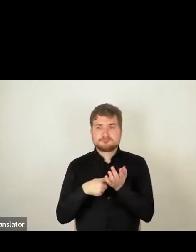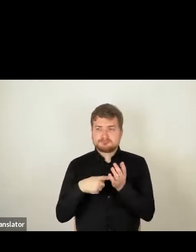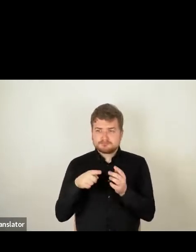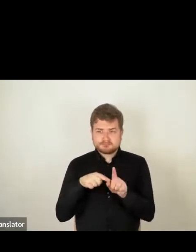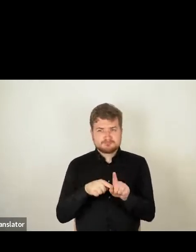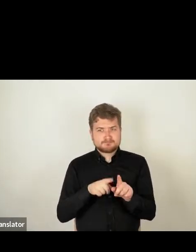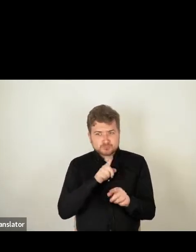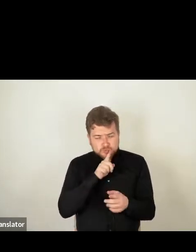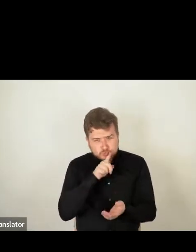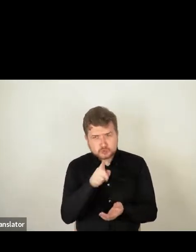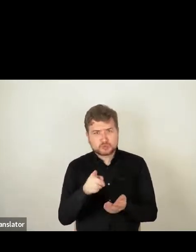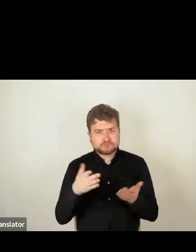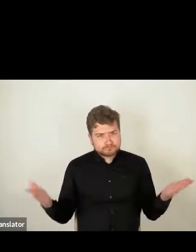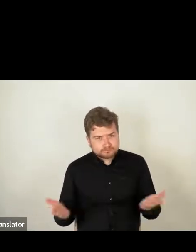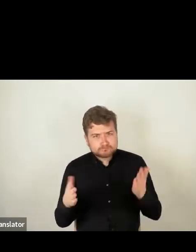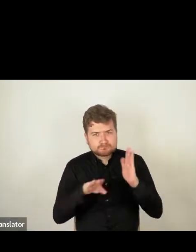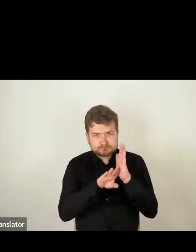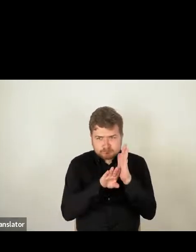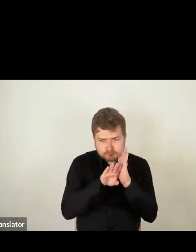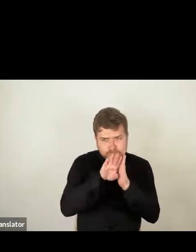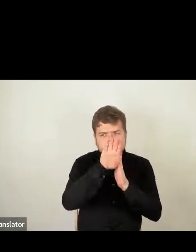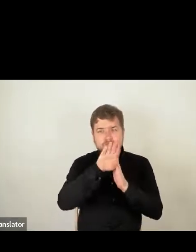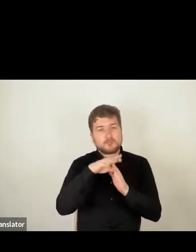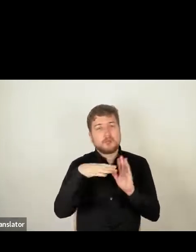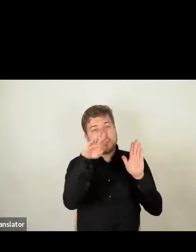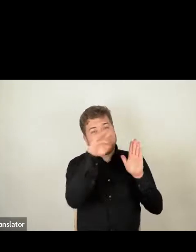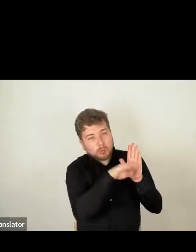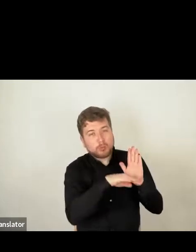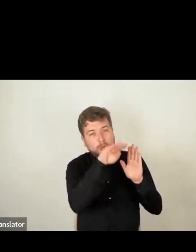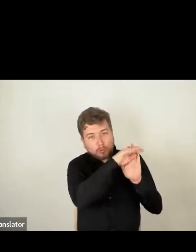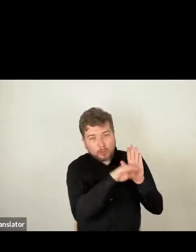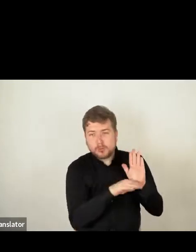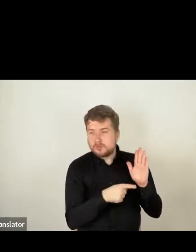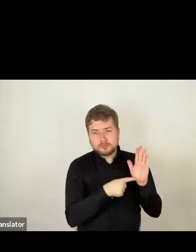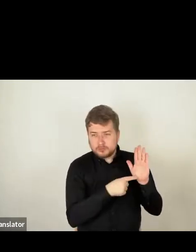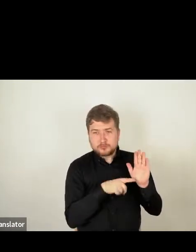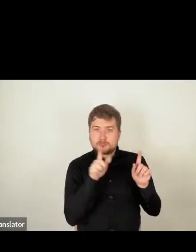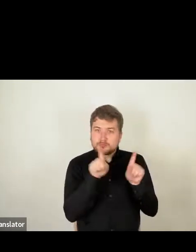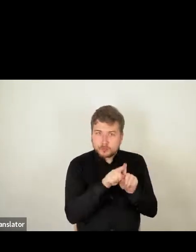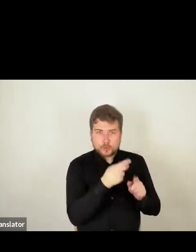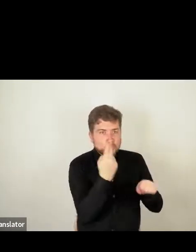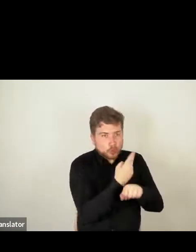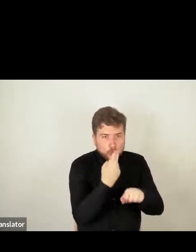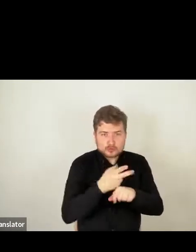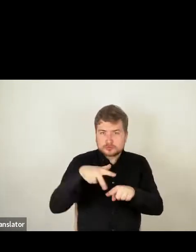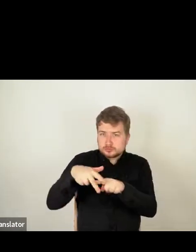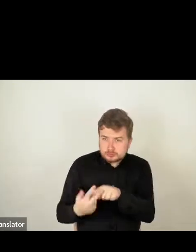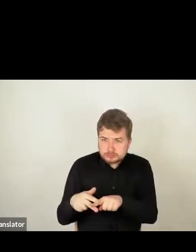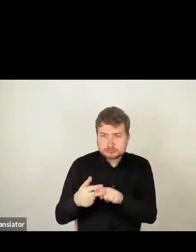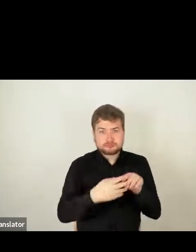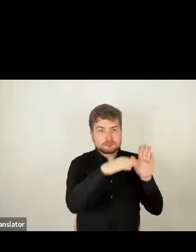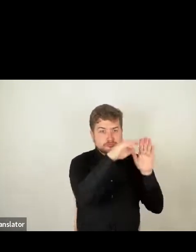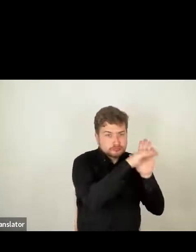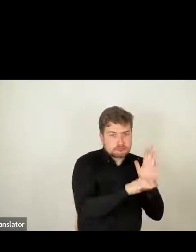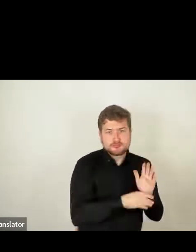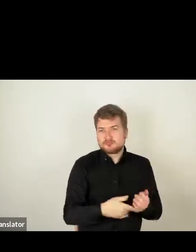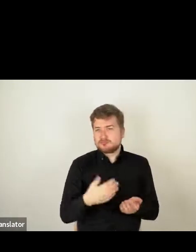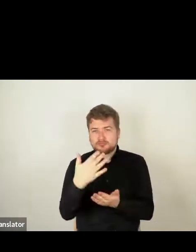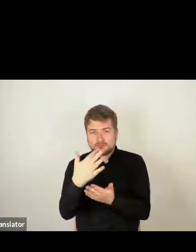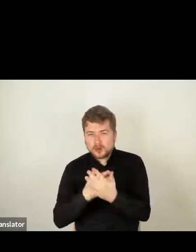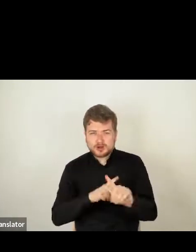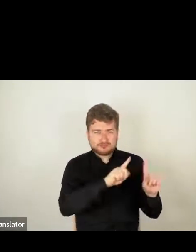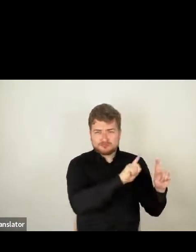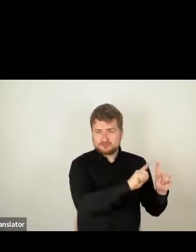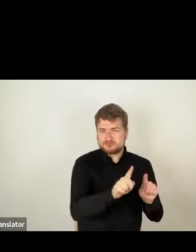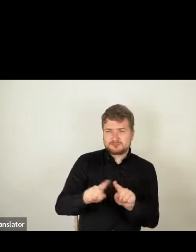only legislation, but tools and policies and programs that will actually move